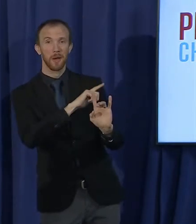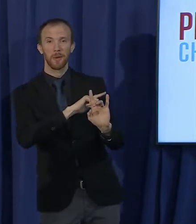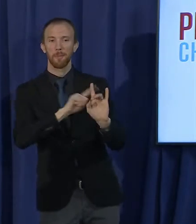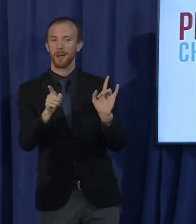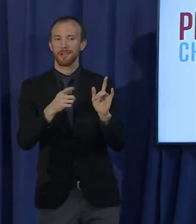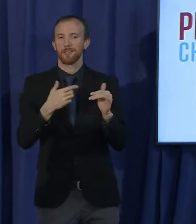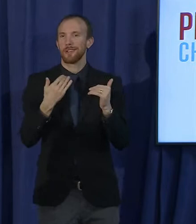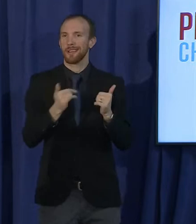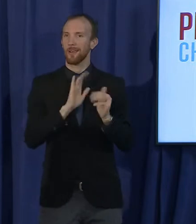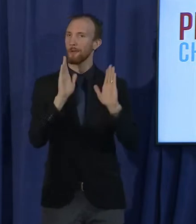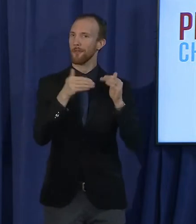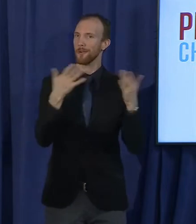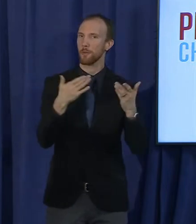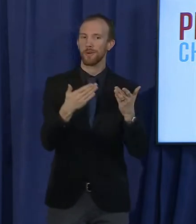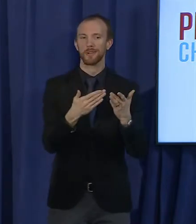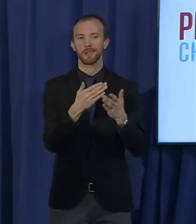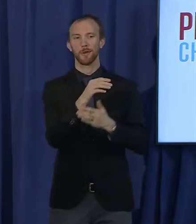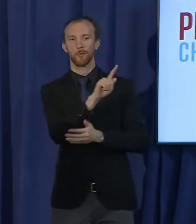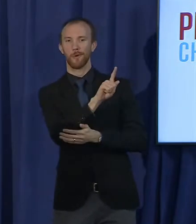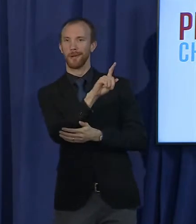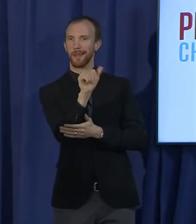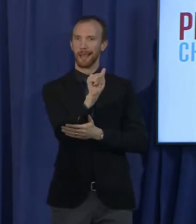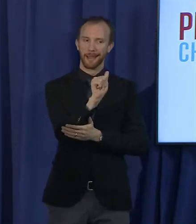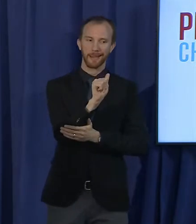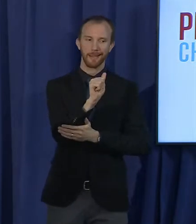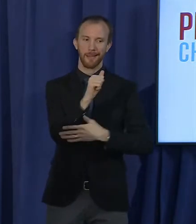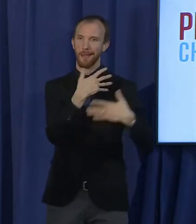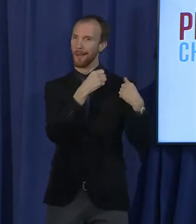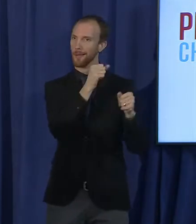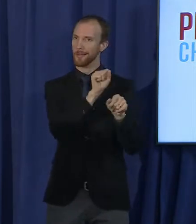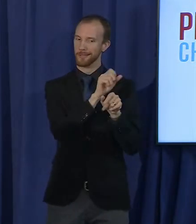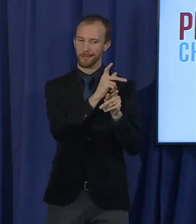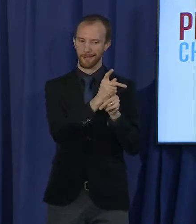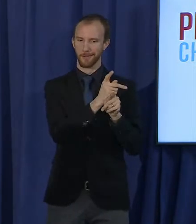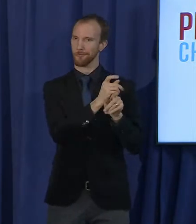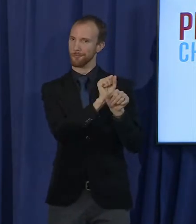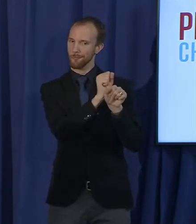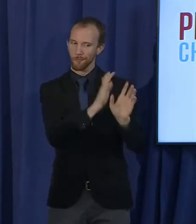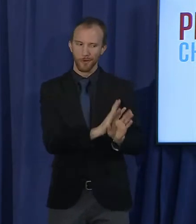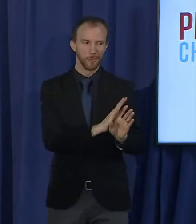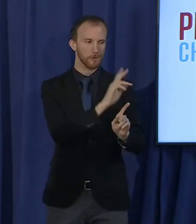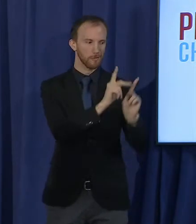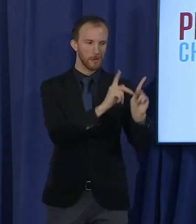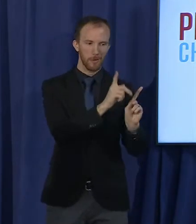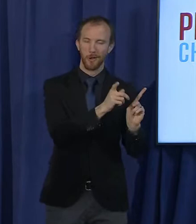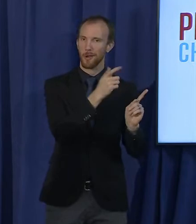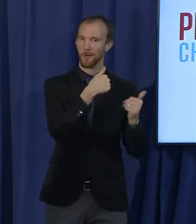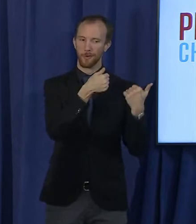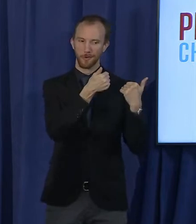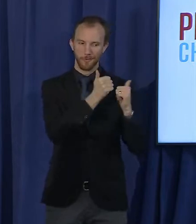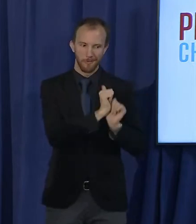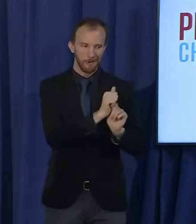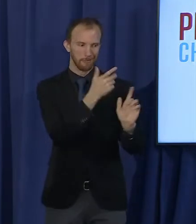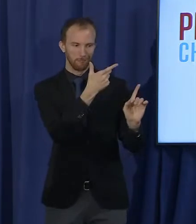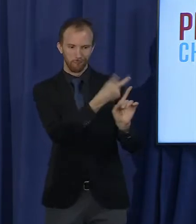City of Chicago pods. And all appointments, even in our pods, will not be publicly available. Many continue